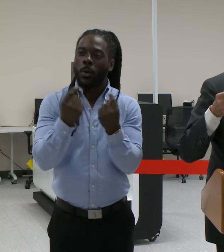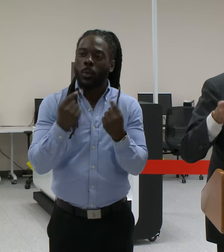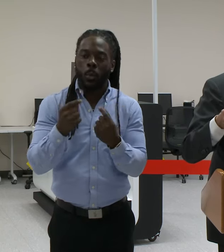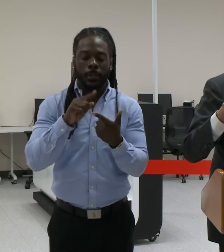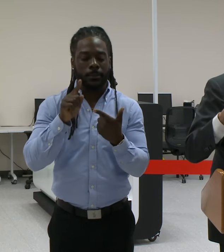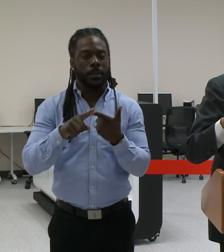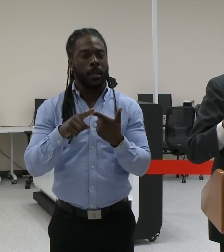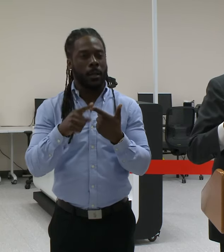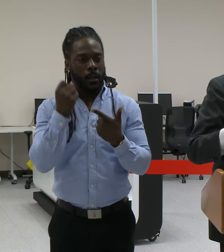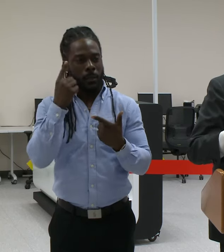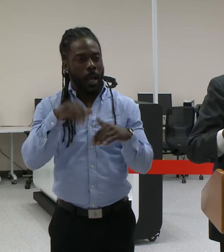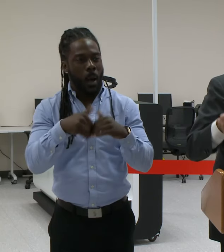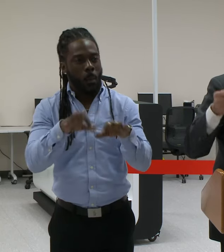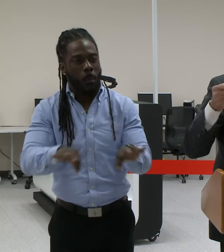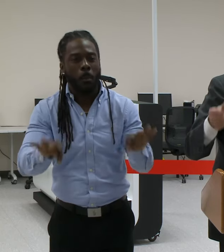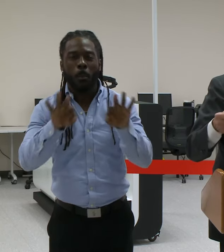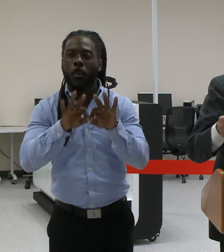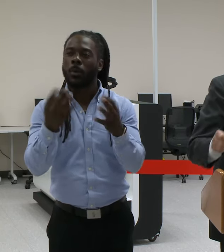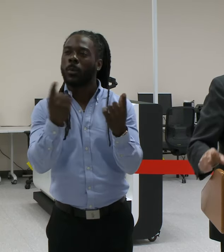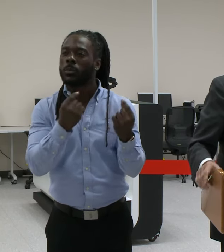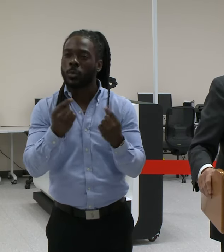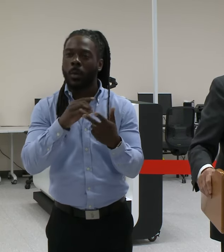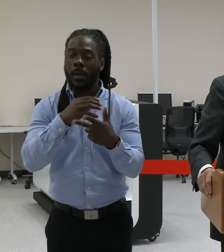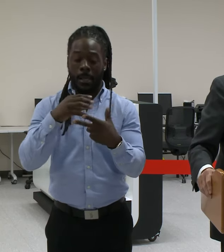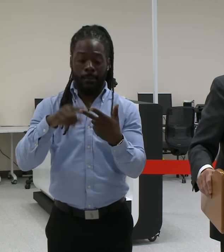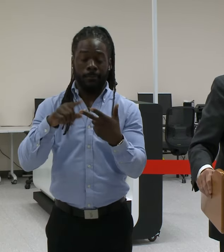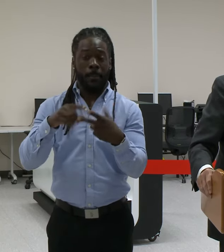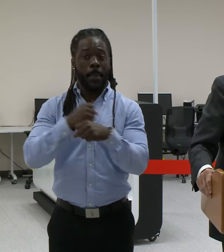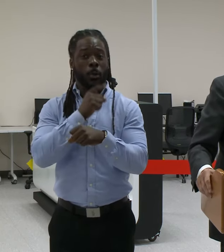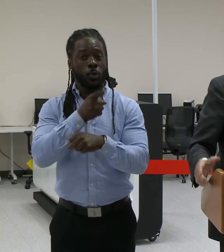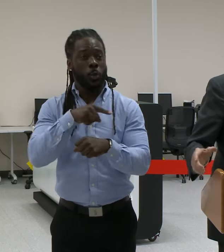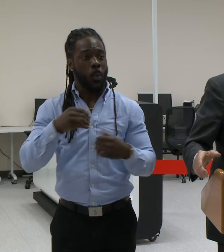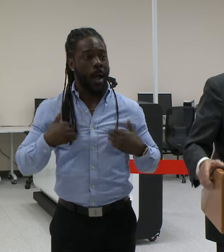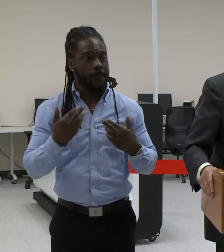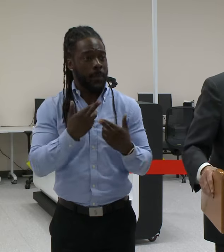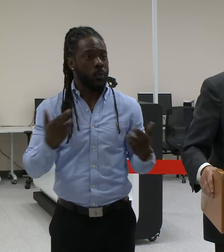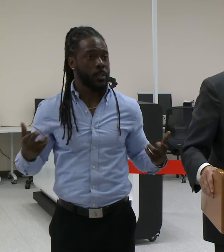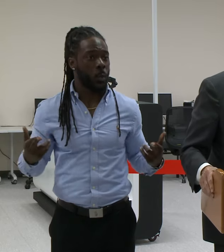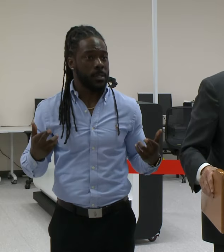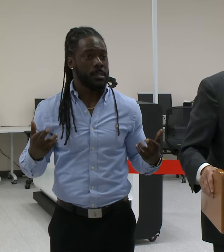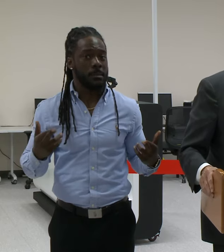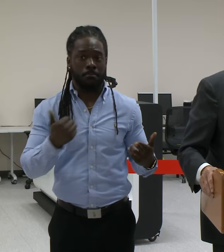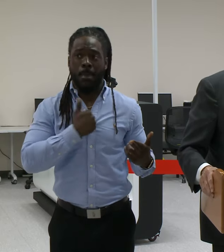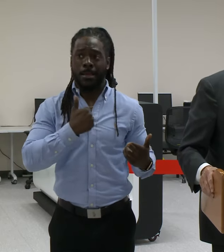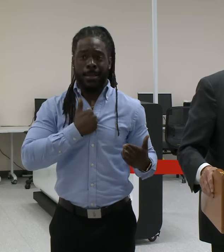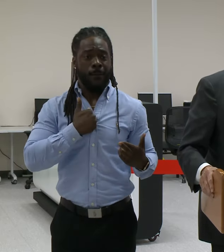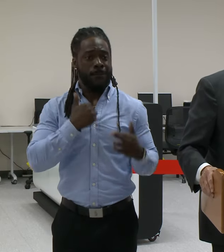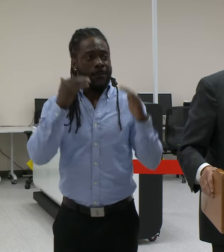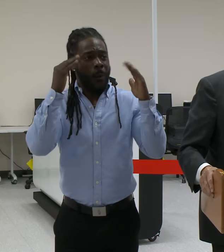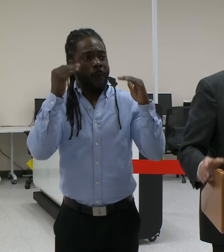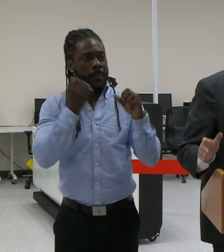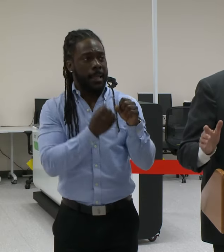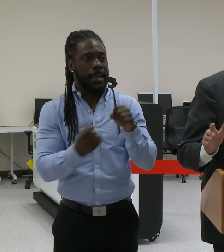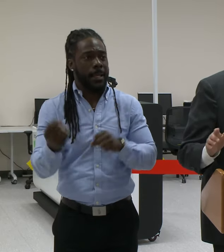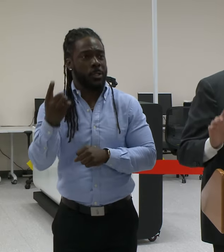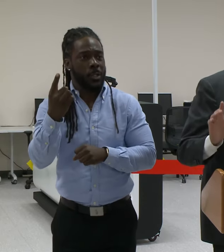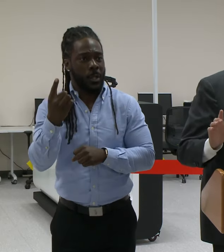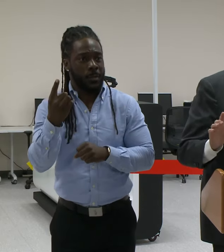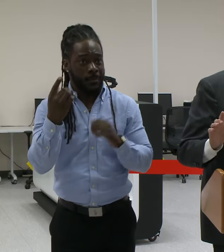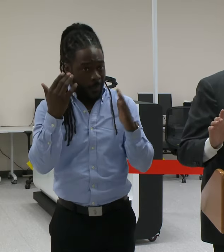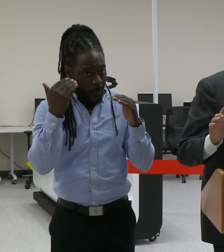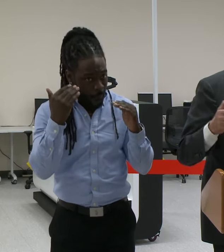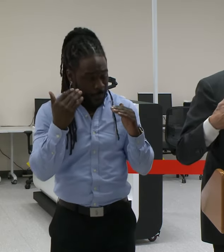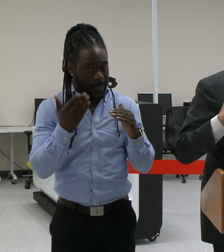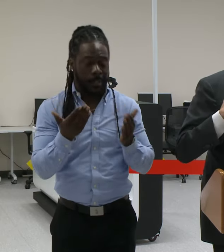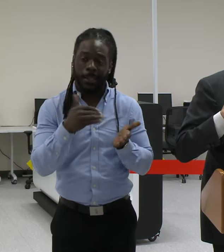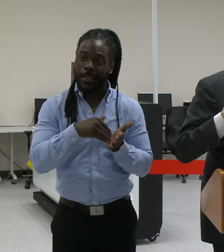how important what you're doing is, and to make sure that you have the resources. Now, I happen to be, hopefully next year, hopefully, again, this is not a